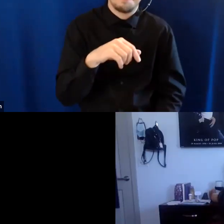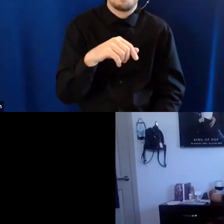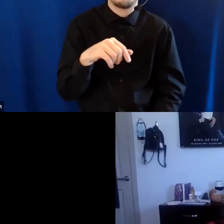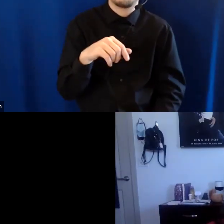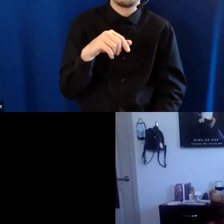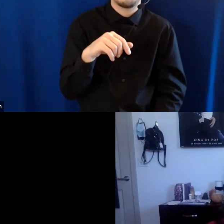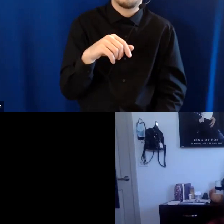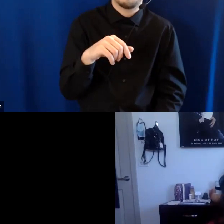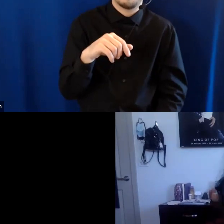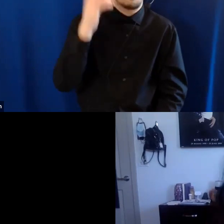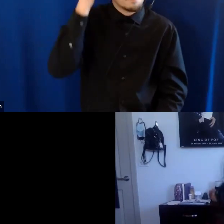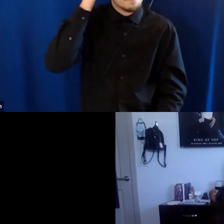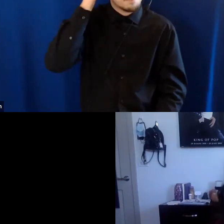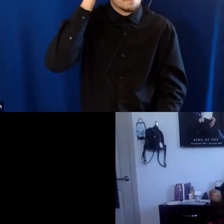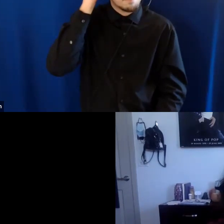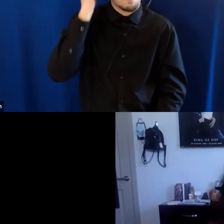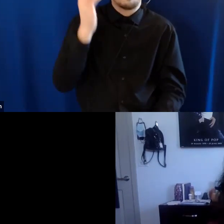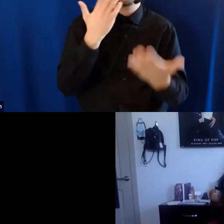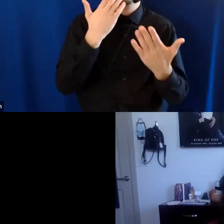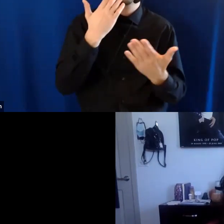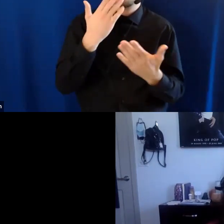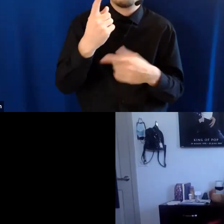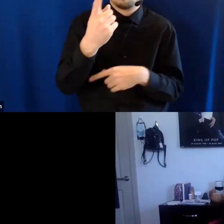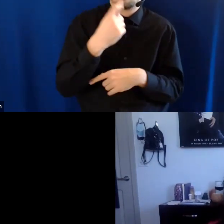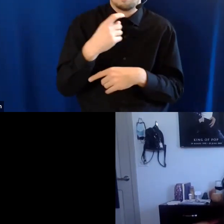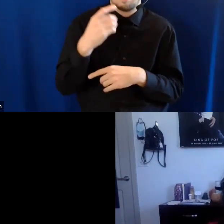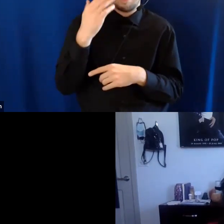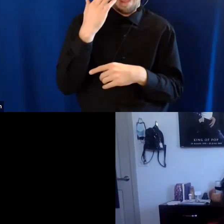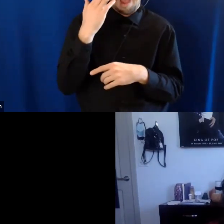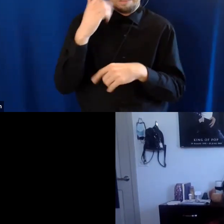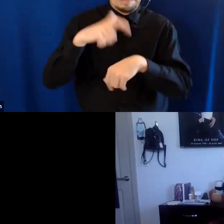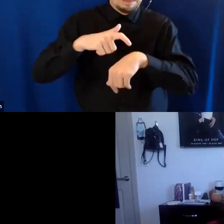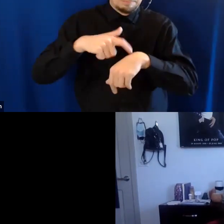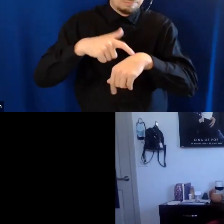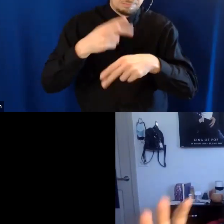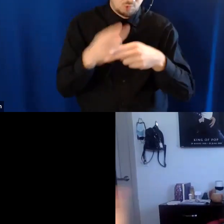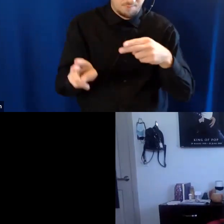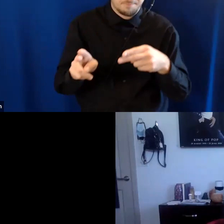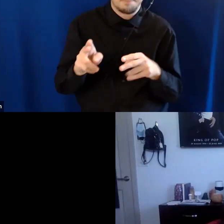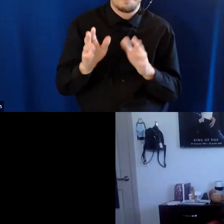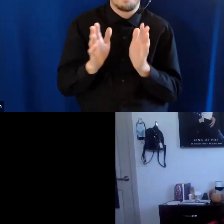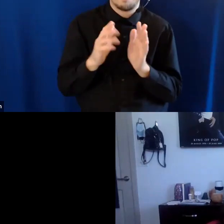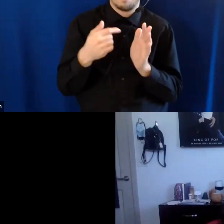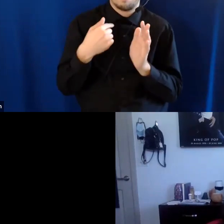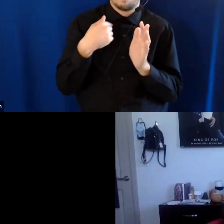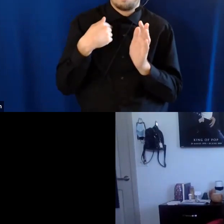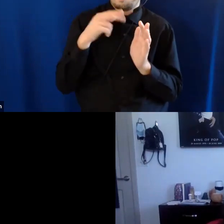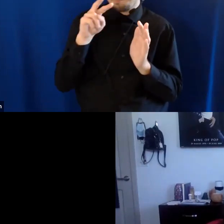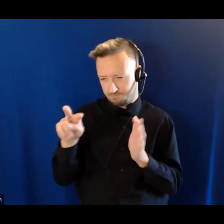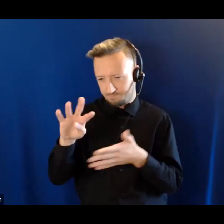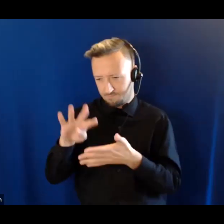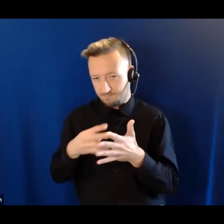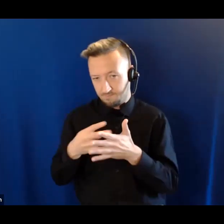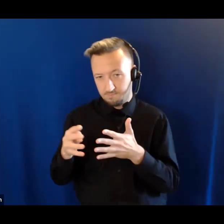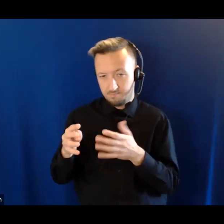name something. But thank you for this question. I know that we don't have a lot of time, so I kind of just looked at the schedule,